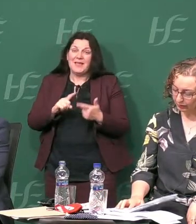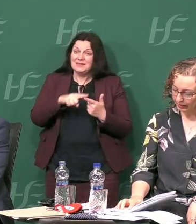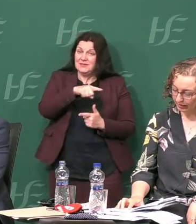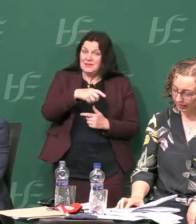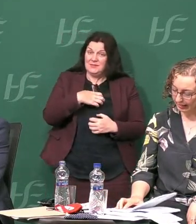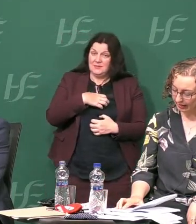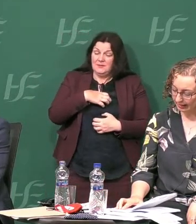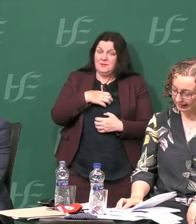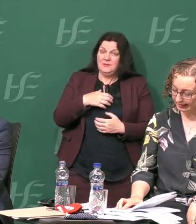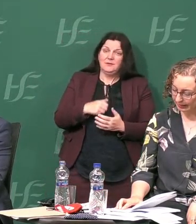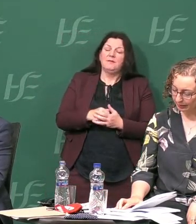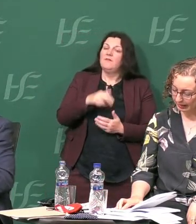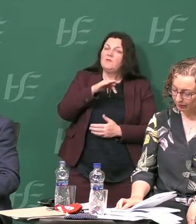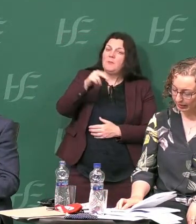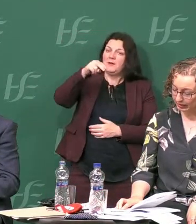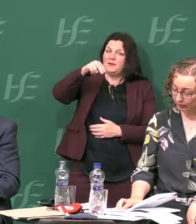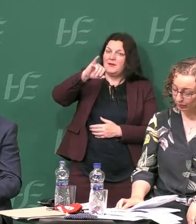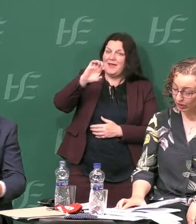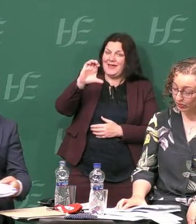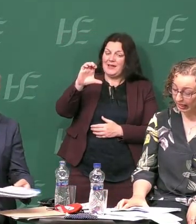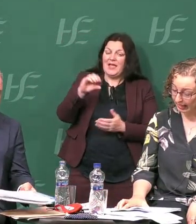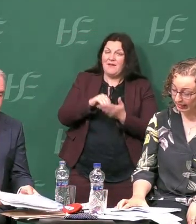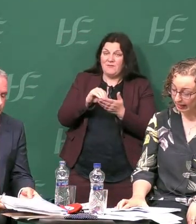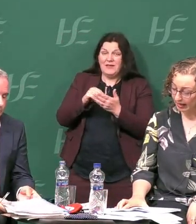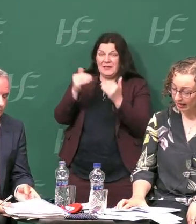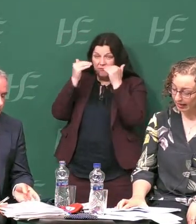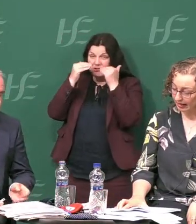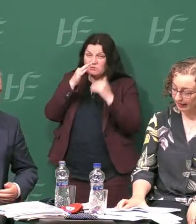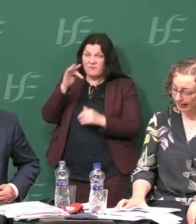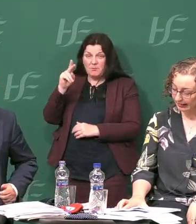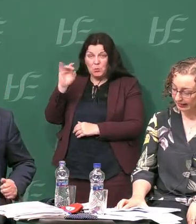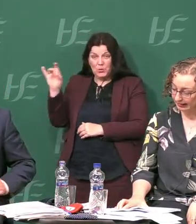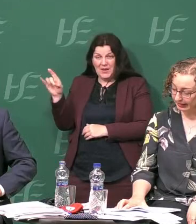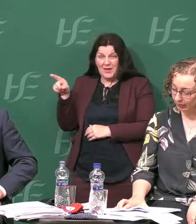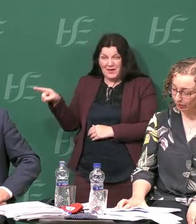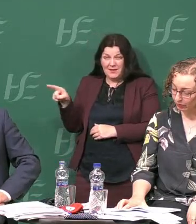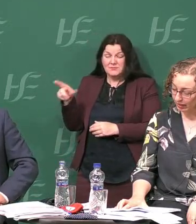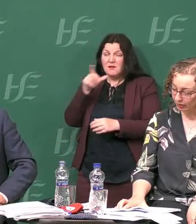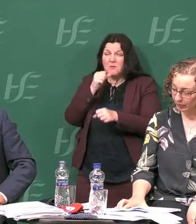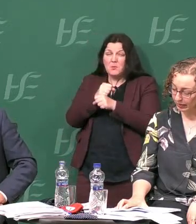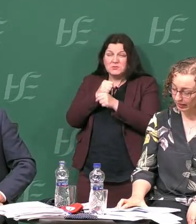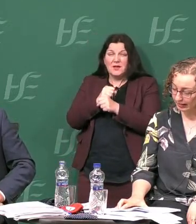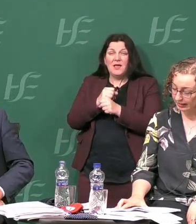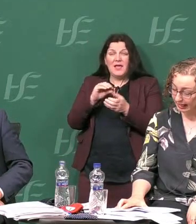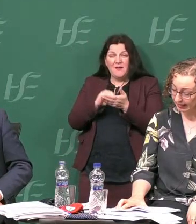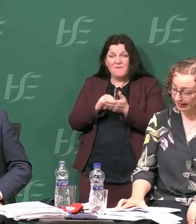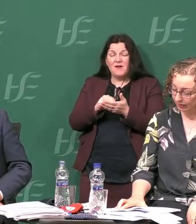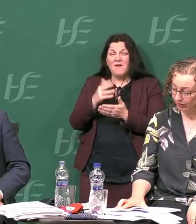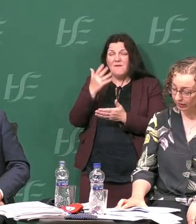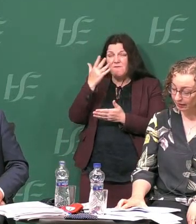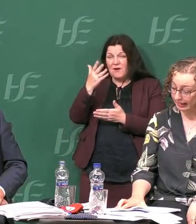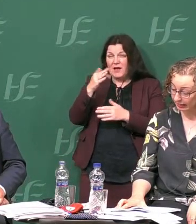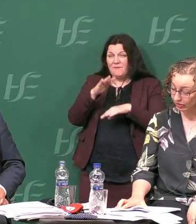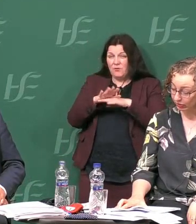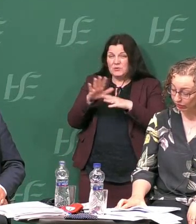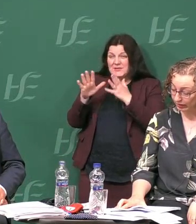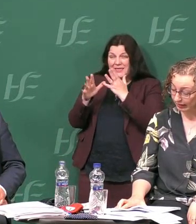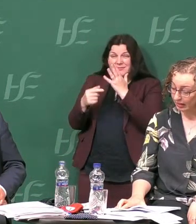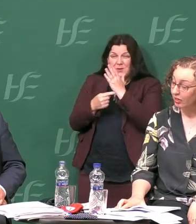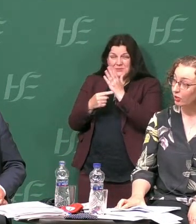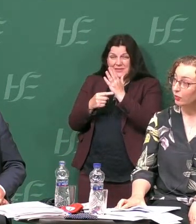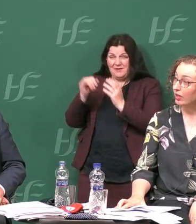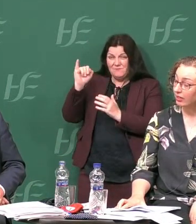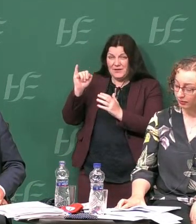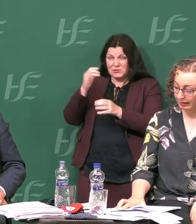Yes, we're taking from the guidelines. There's some information here from the UK, and that is that there were 5 per 10,000 infected